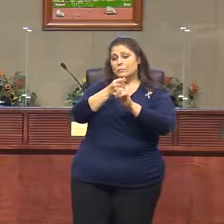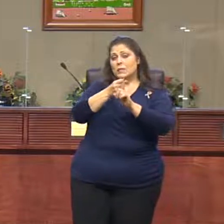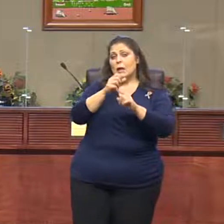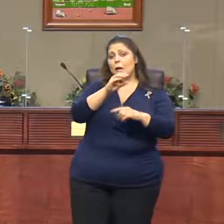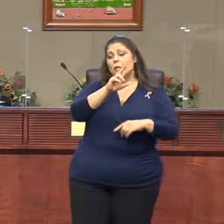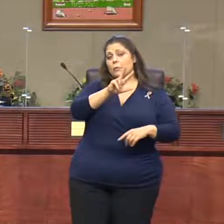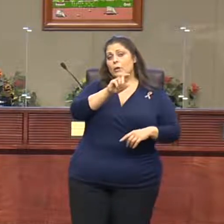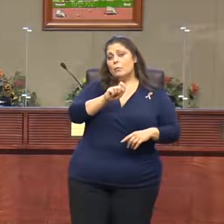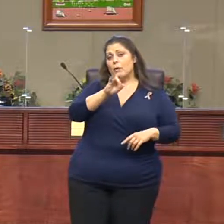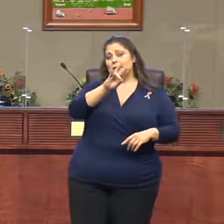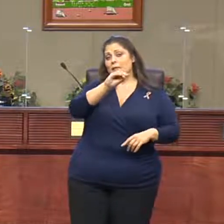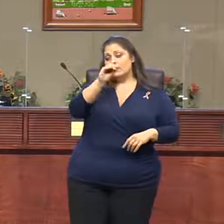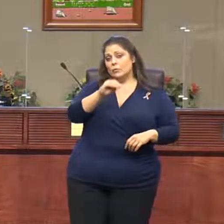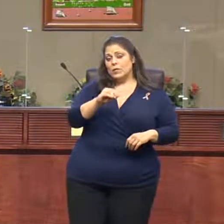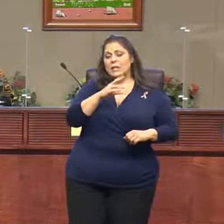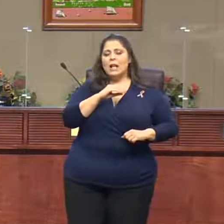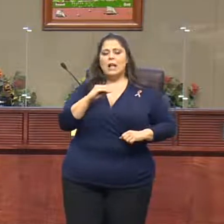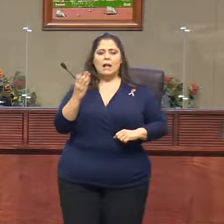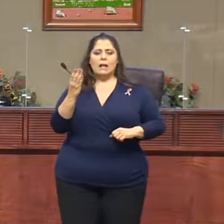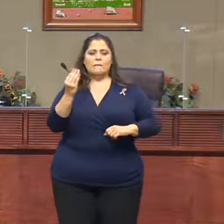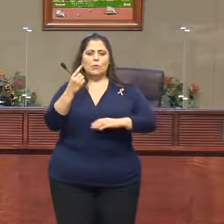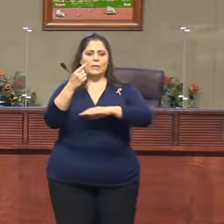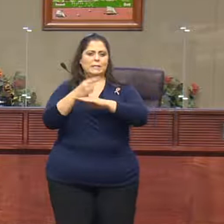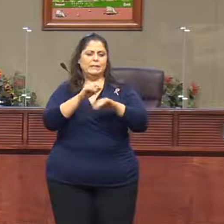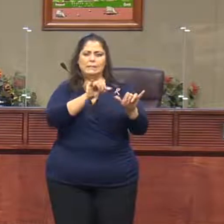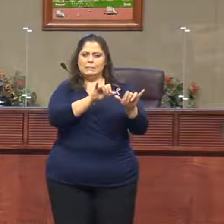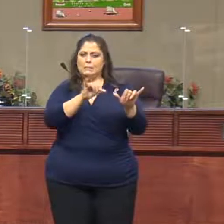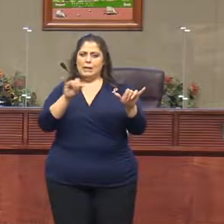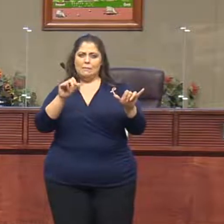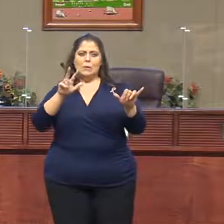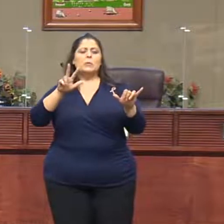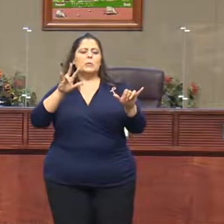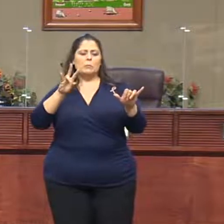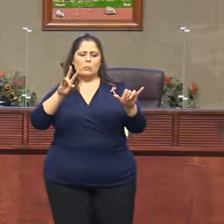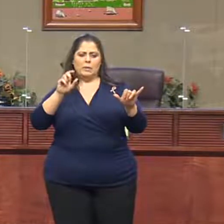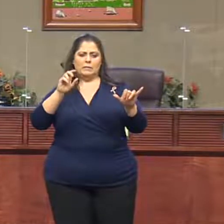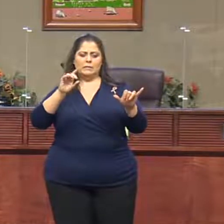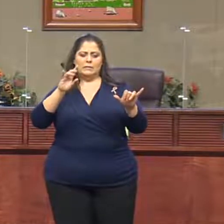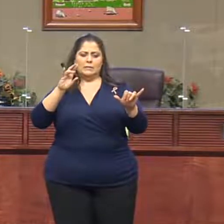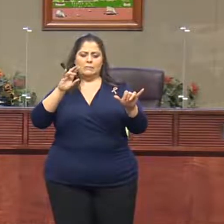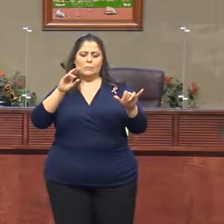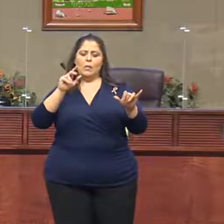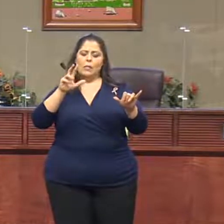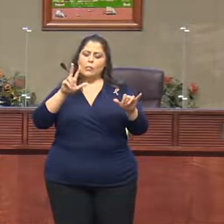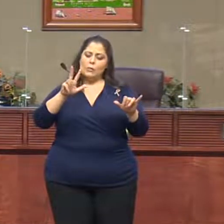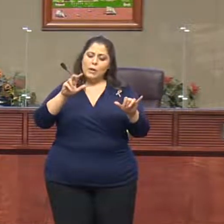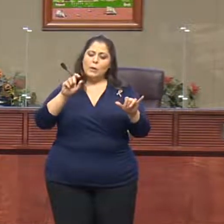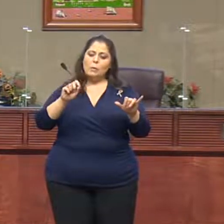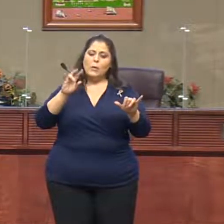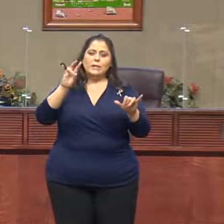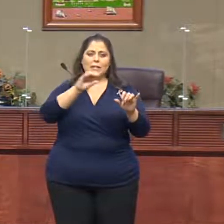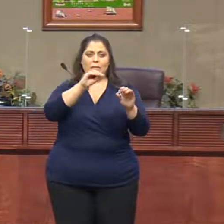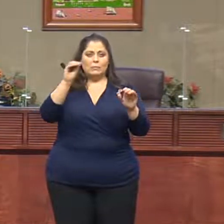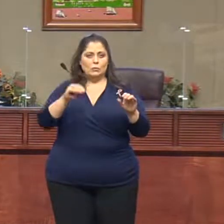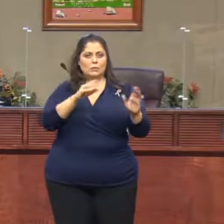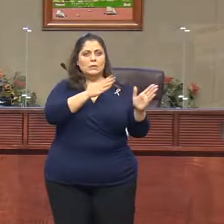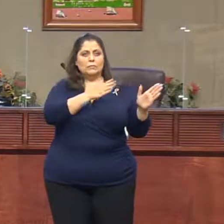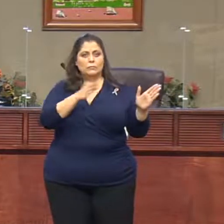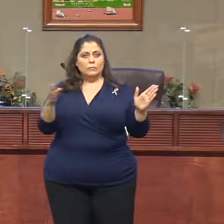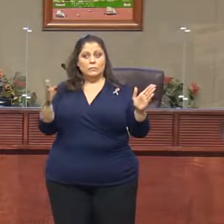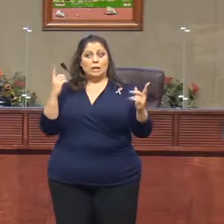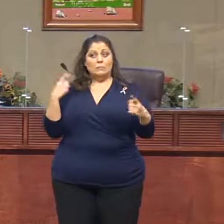and the 14-day are at the same mark, 3.7, and it has been like that for over 30 days, and we're expecting